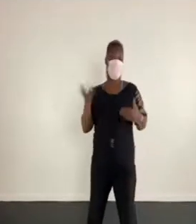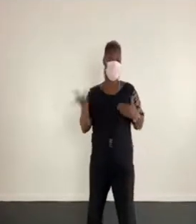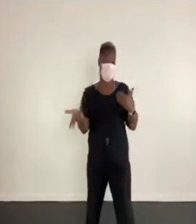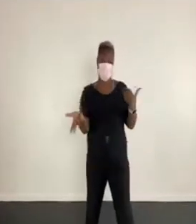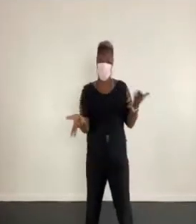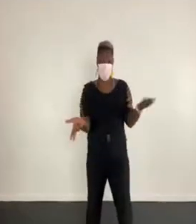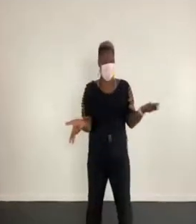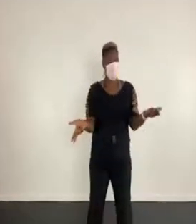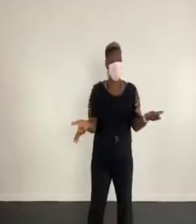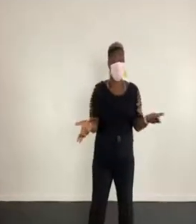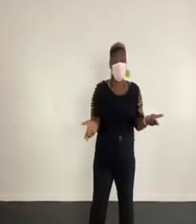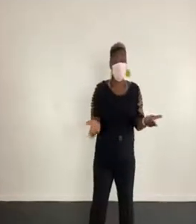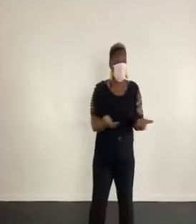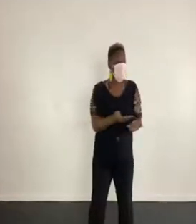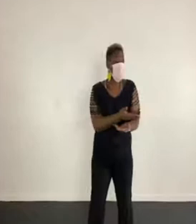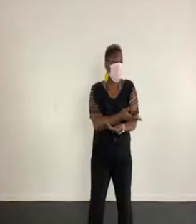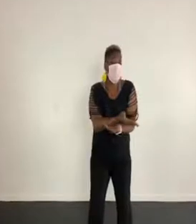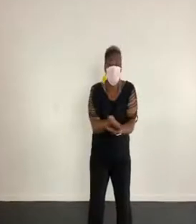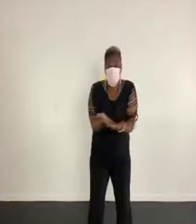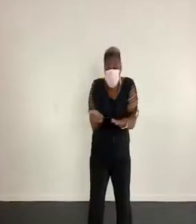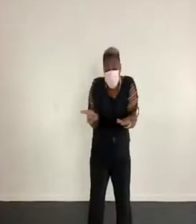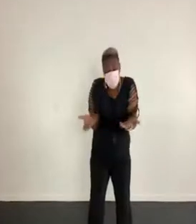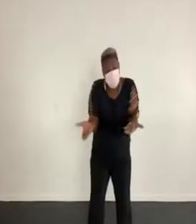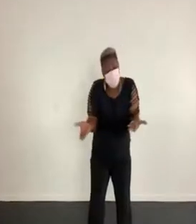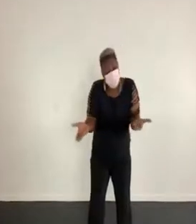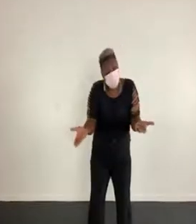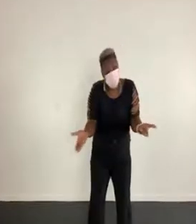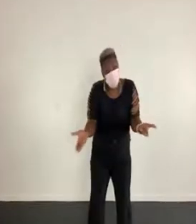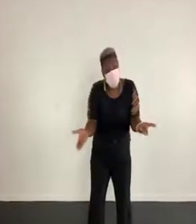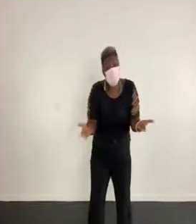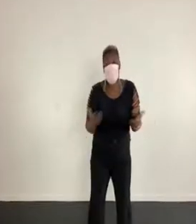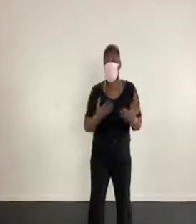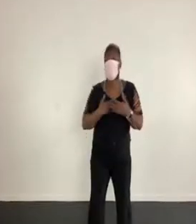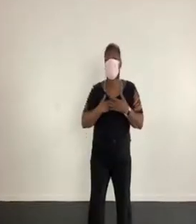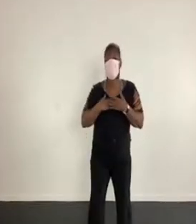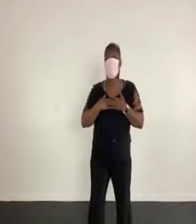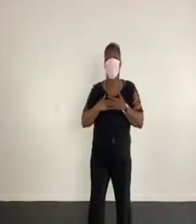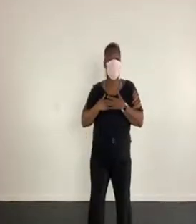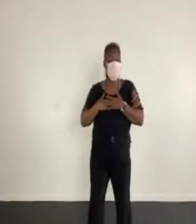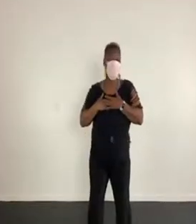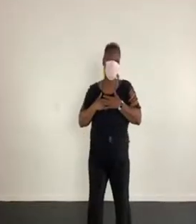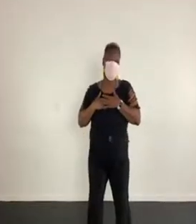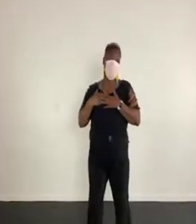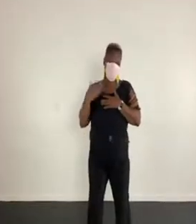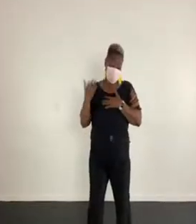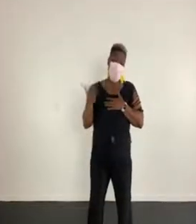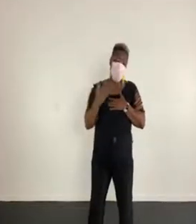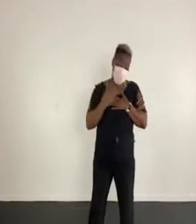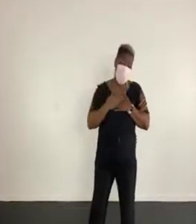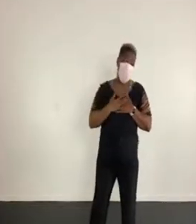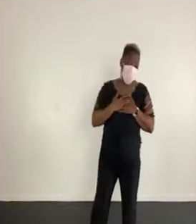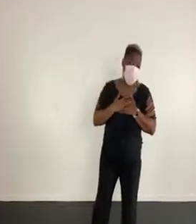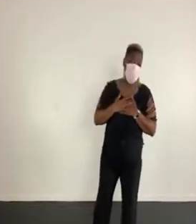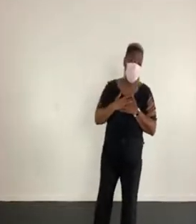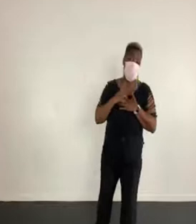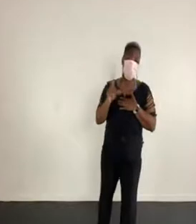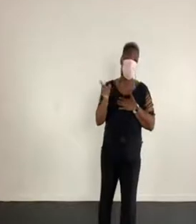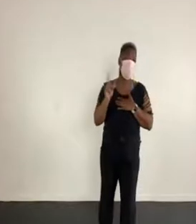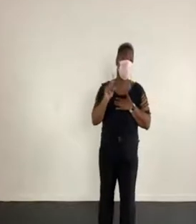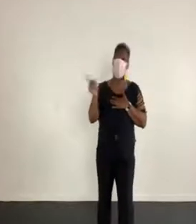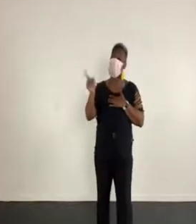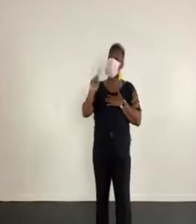surely pay. The judge dared to ask if my house is a hot